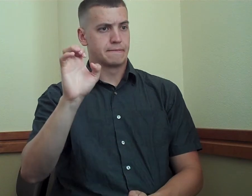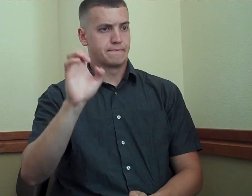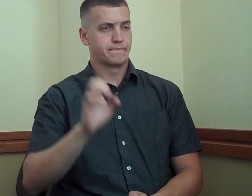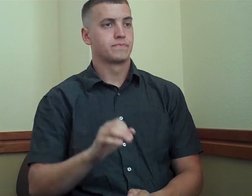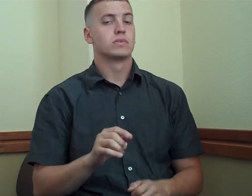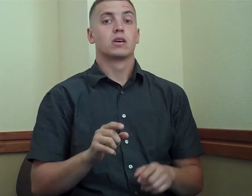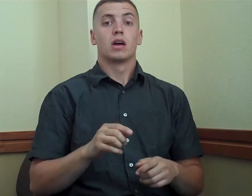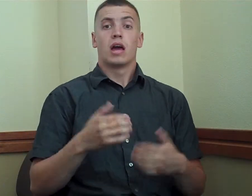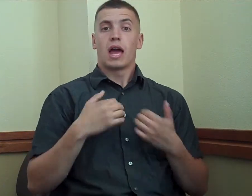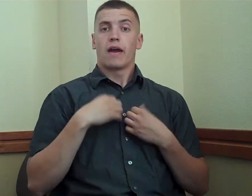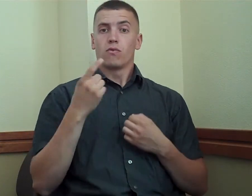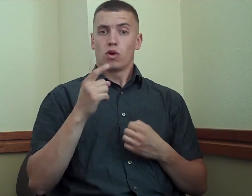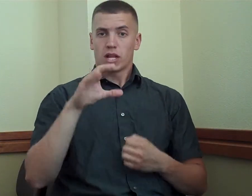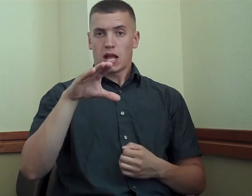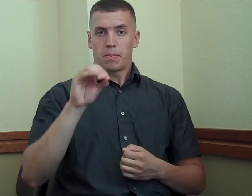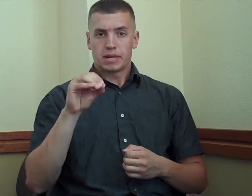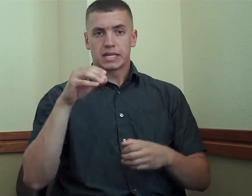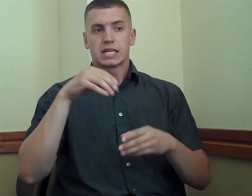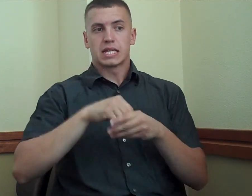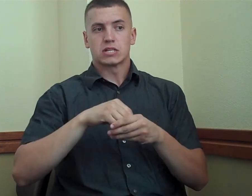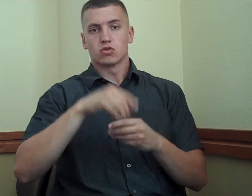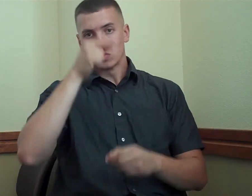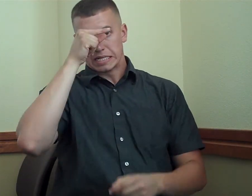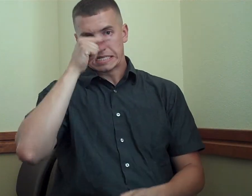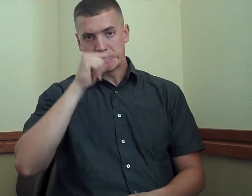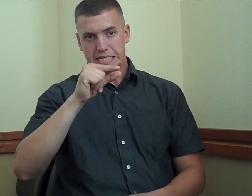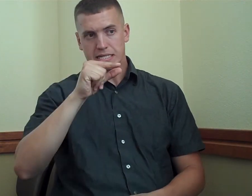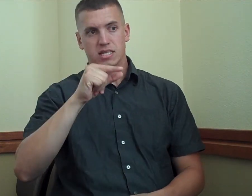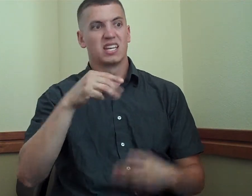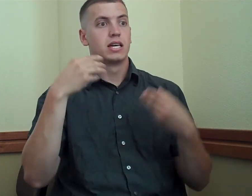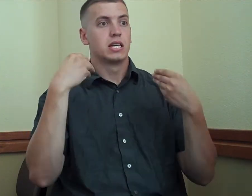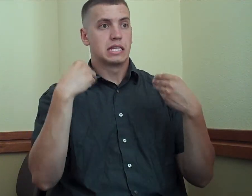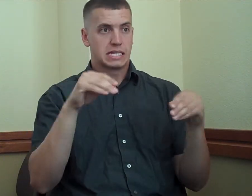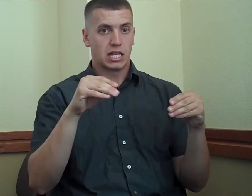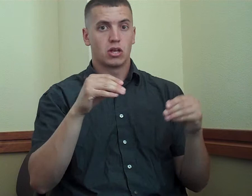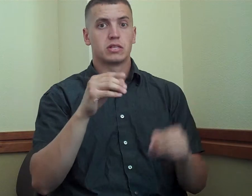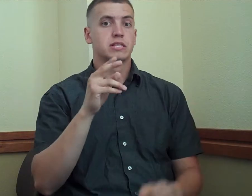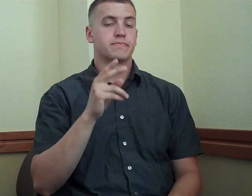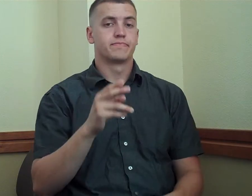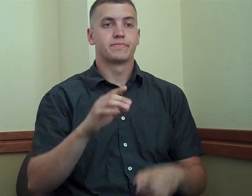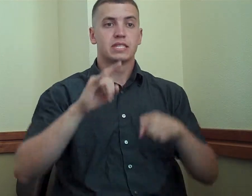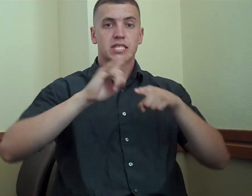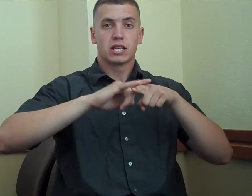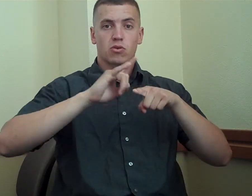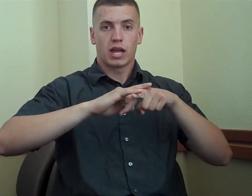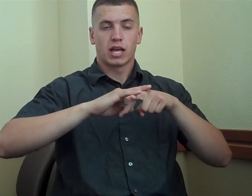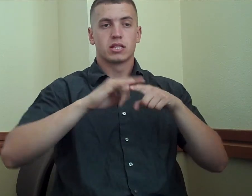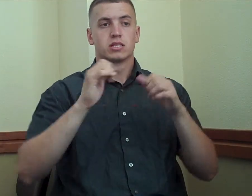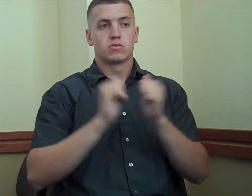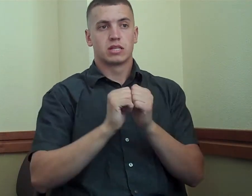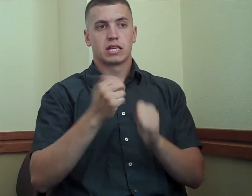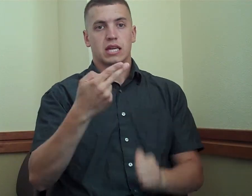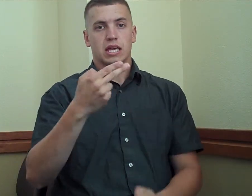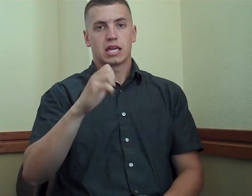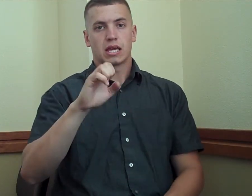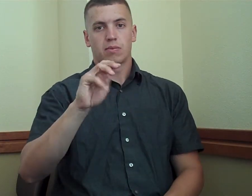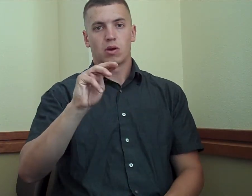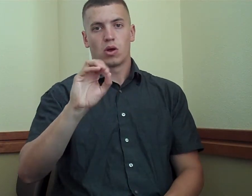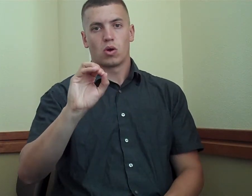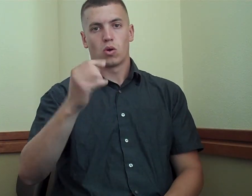that produces these cigarettes that actually contain hemoglobin from pigs in the filter, and according to them, this creates an artificial lung in